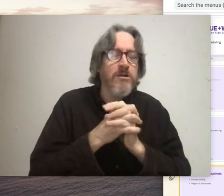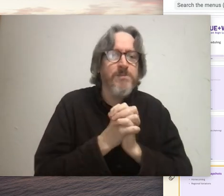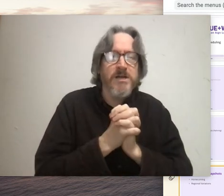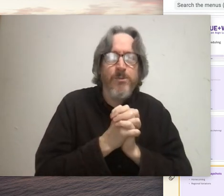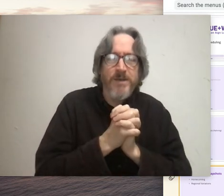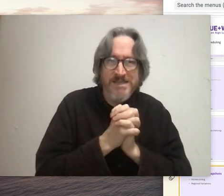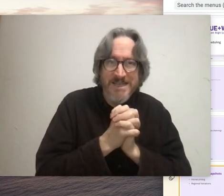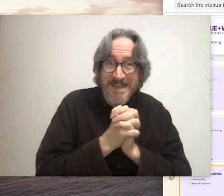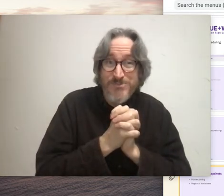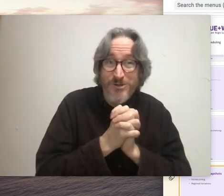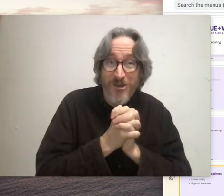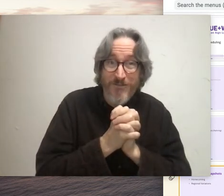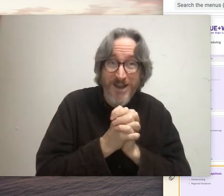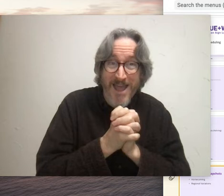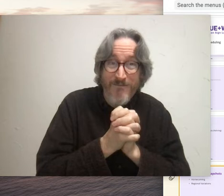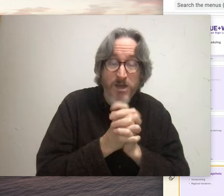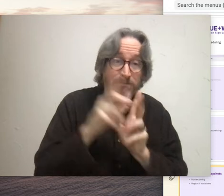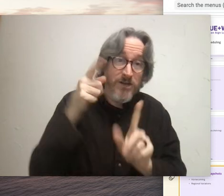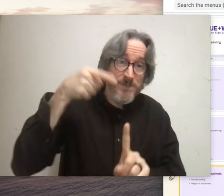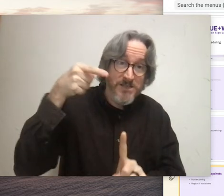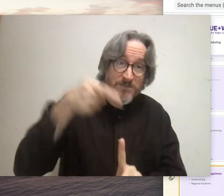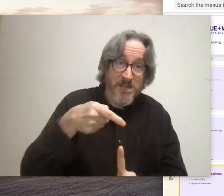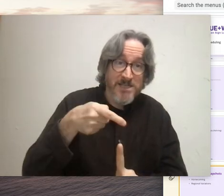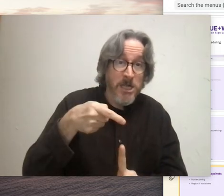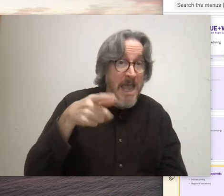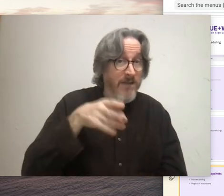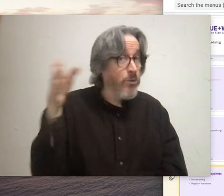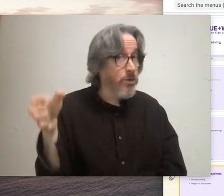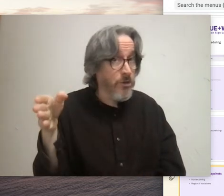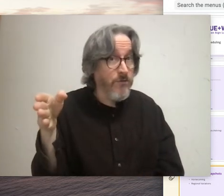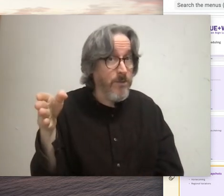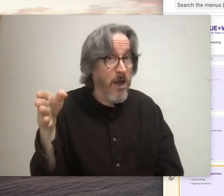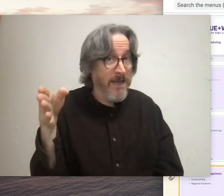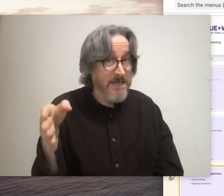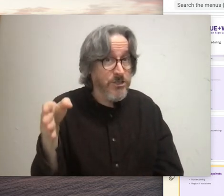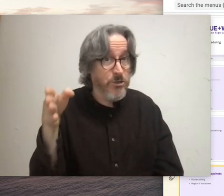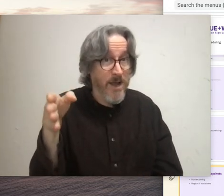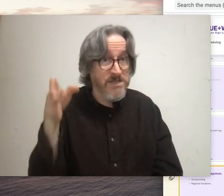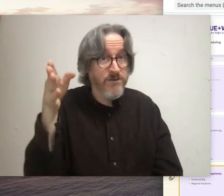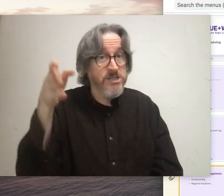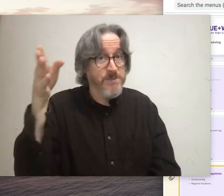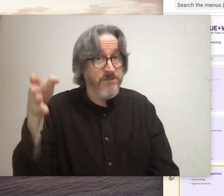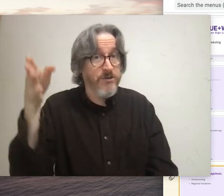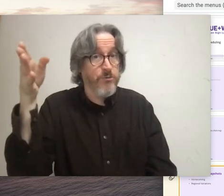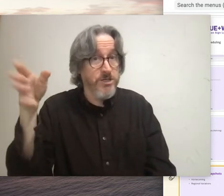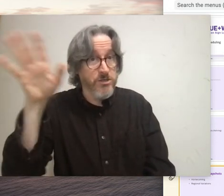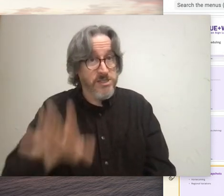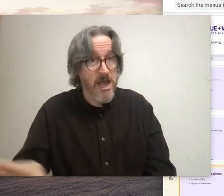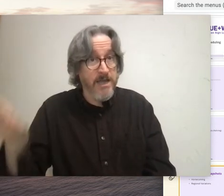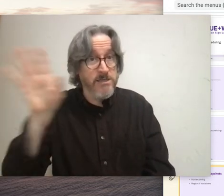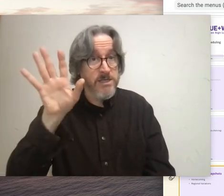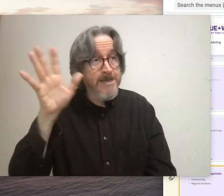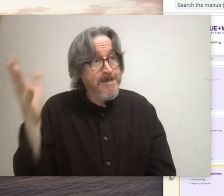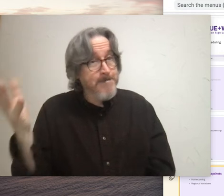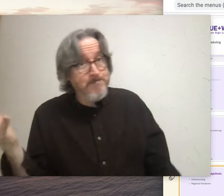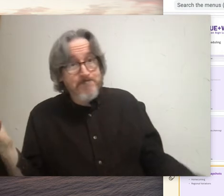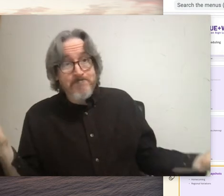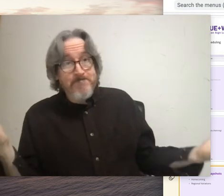it's not always possible because the textbooks often have very specific signs. And if you learn from a teacher who has very specific regional